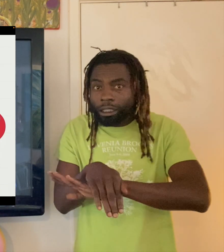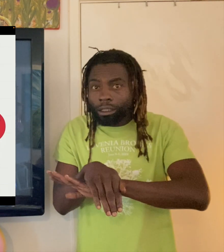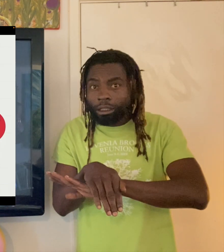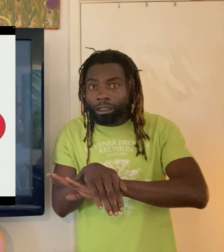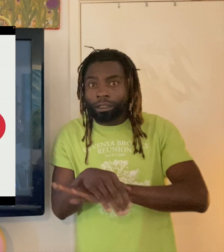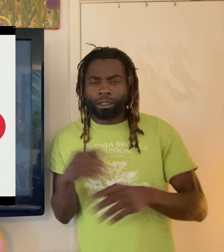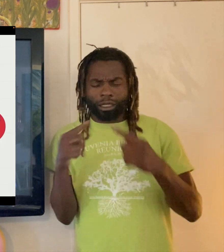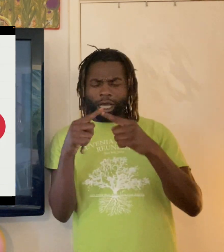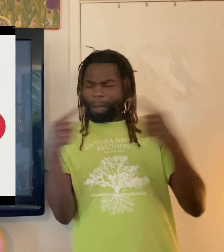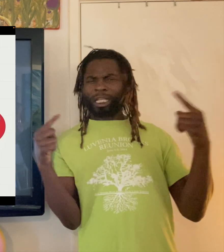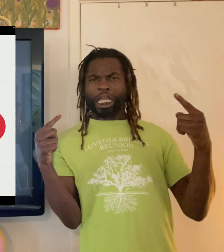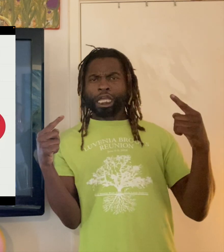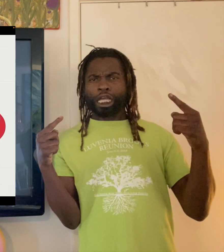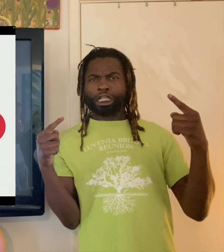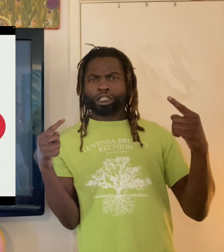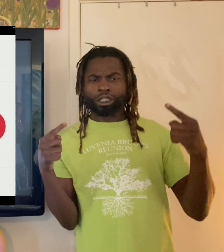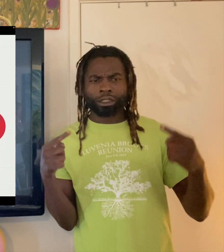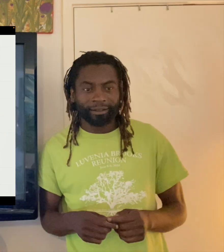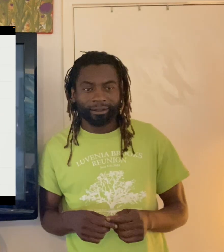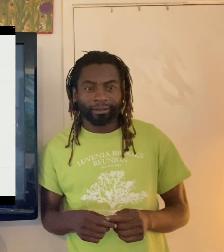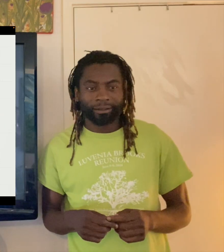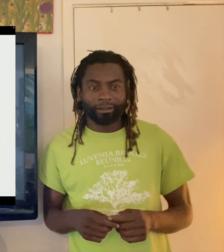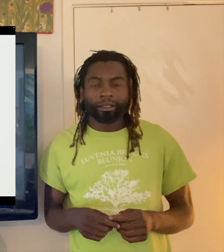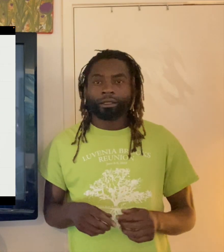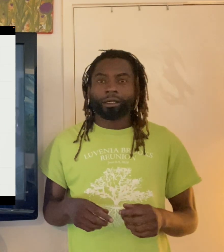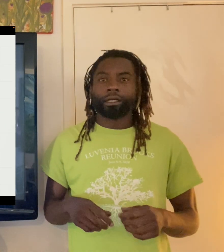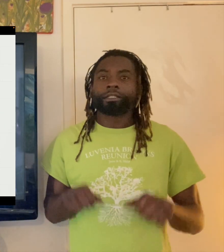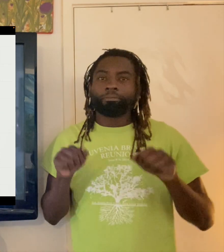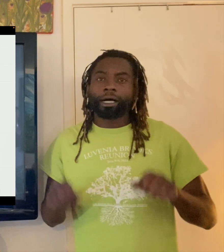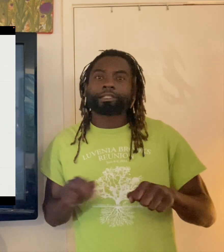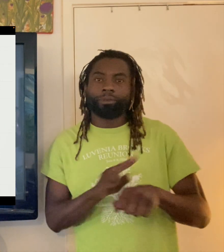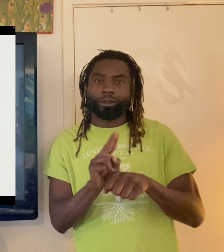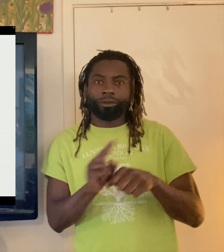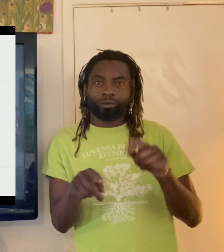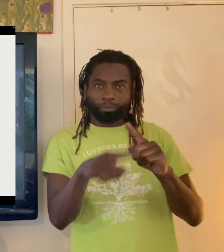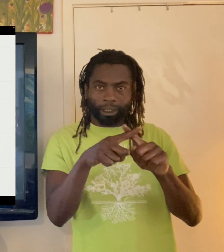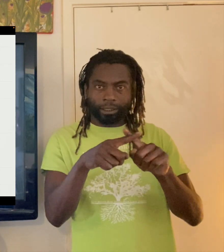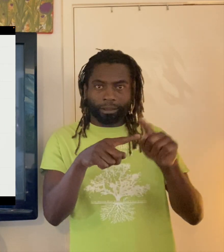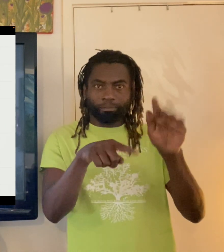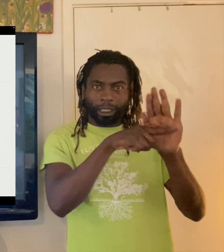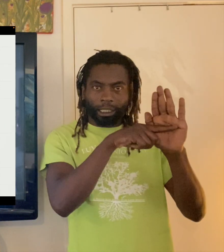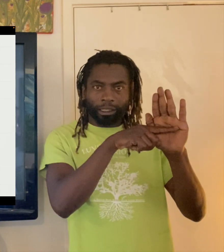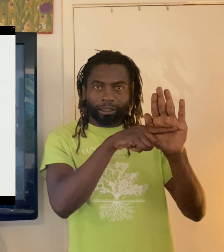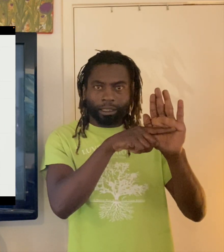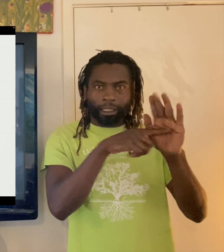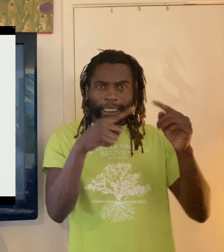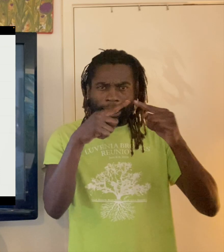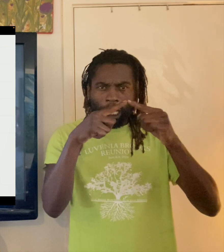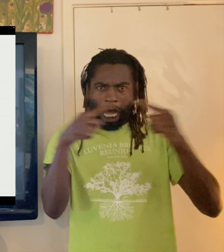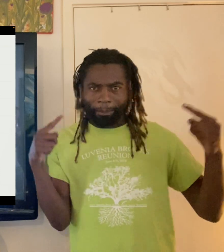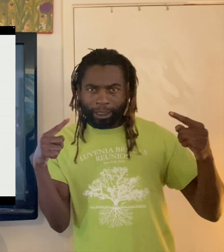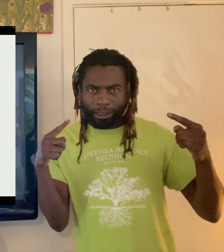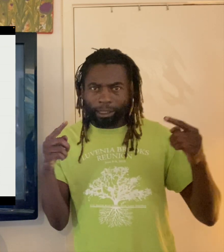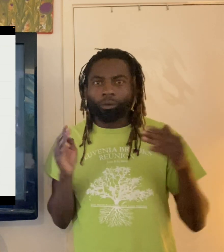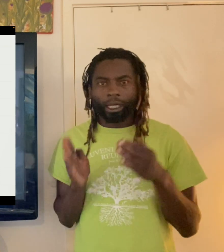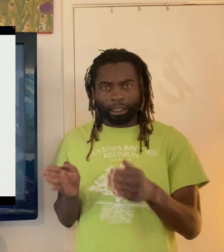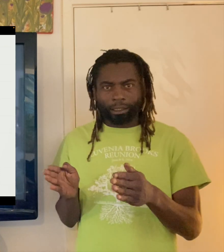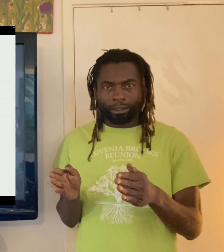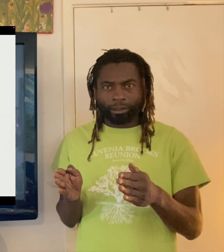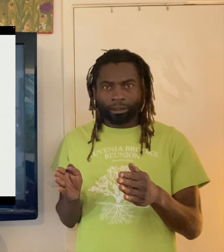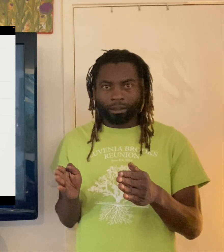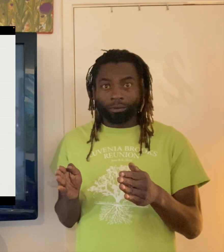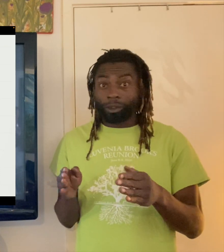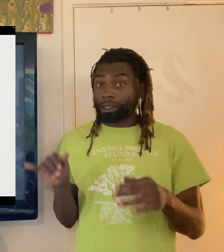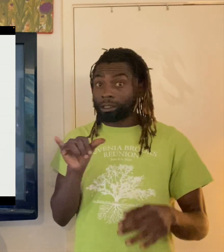nighttime. Opposites. Opposites. And we can use the plus sign and the minus sign in opposite